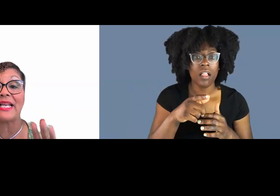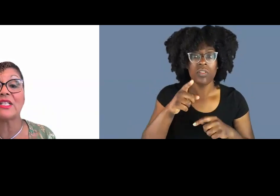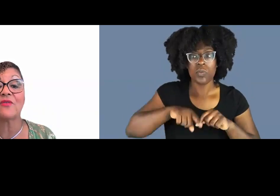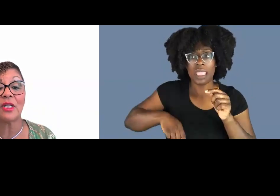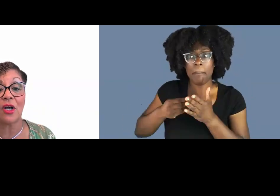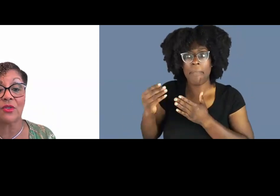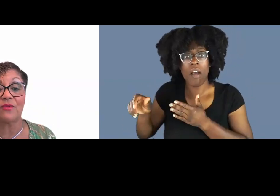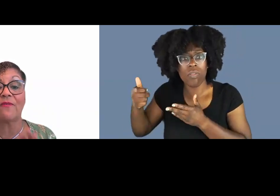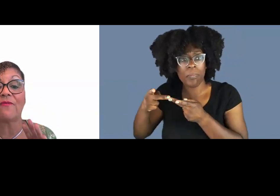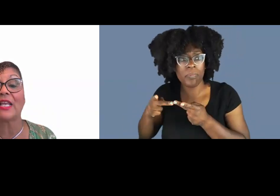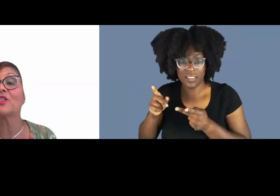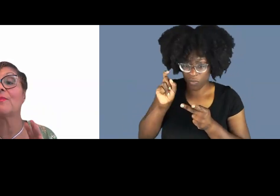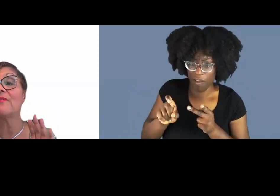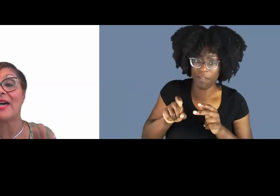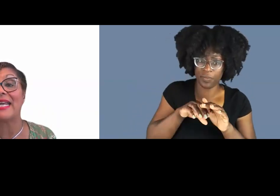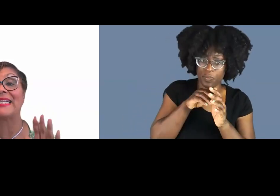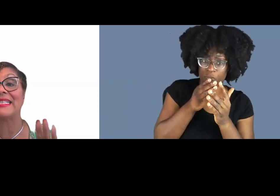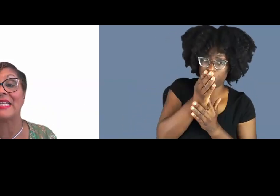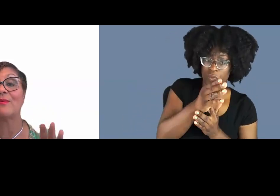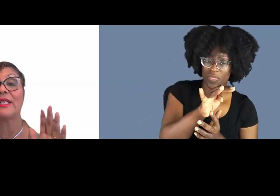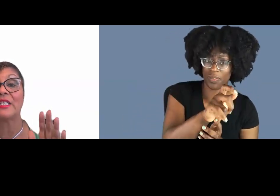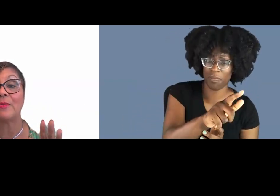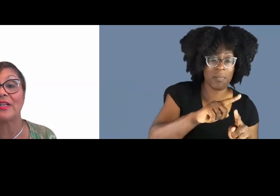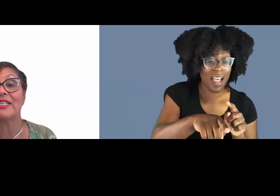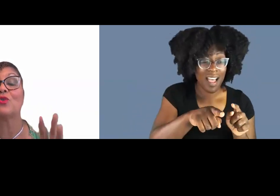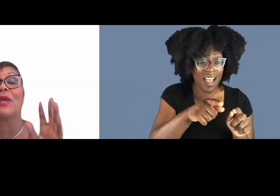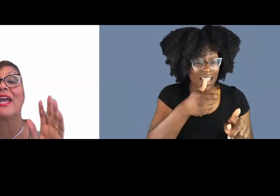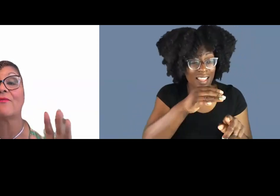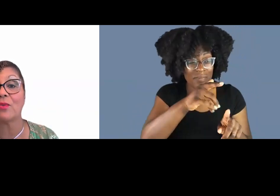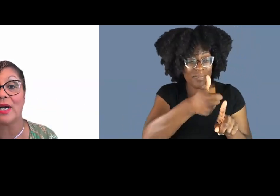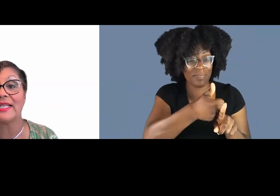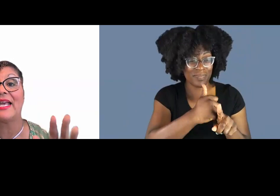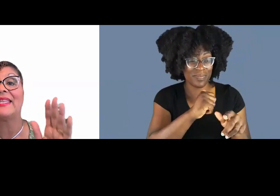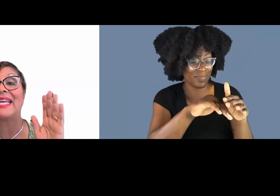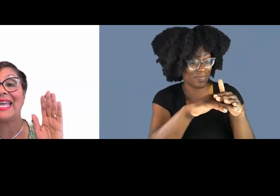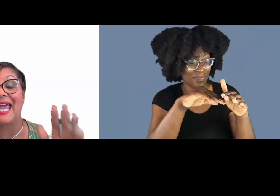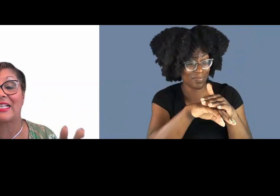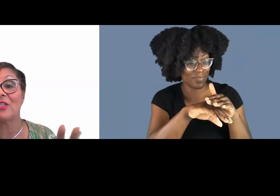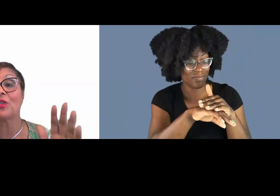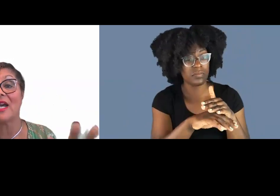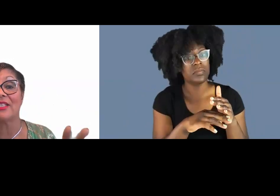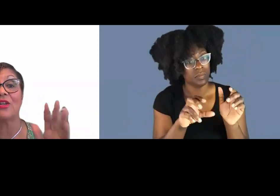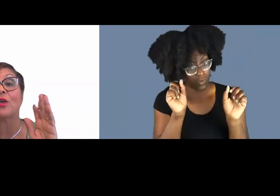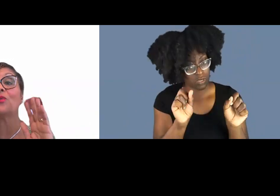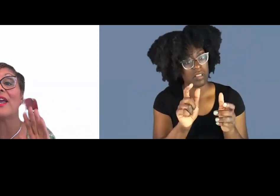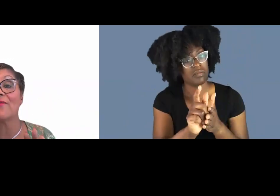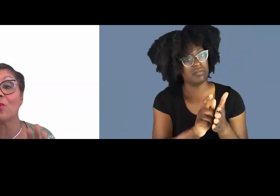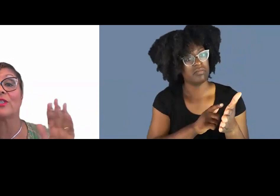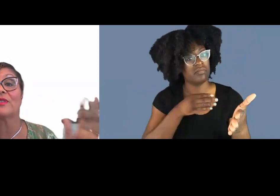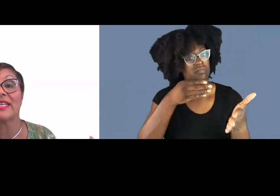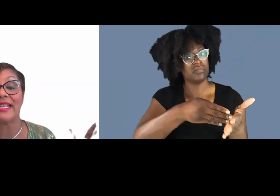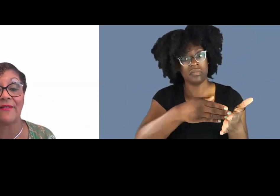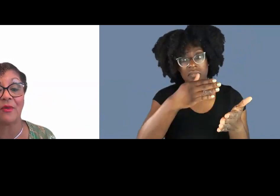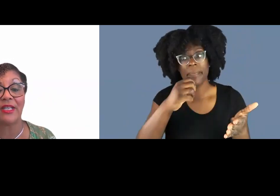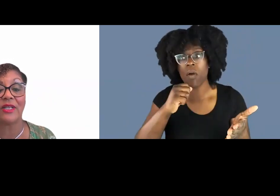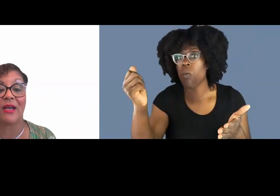is the basis for lawsuits for failing to provide accessible experience to everyone that can access your content, or to everyone